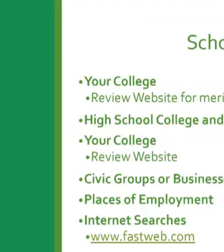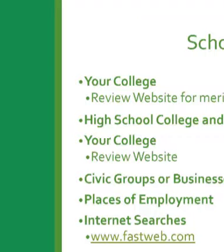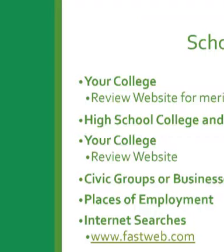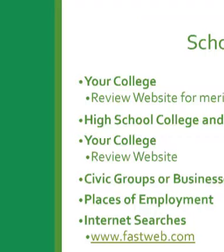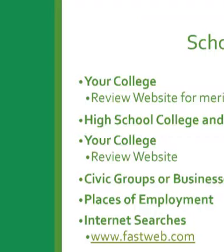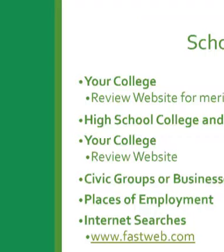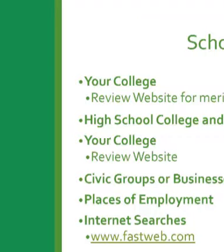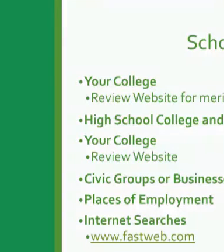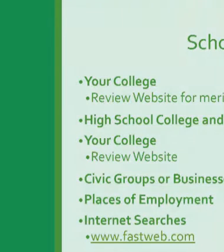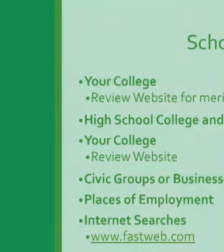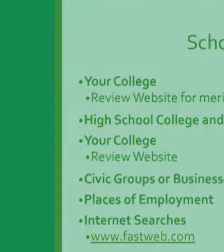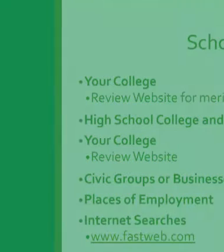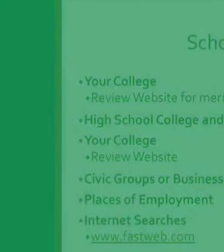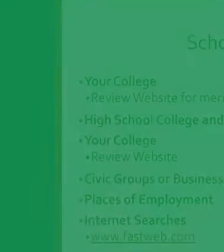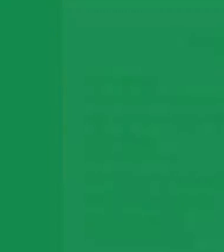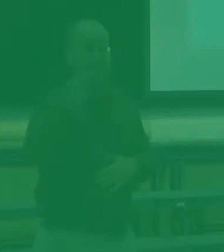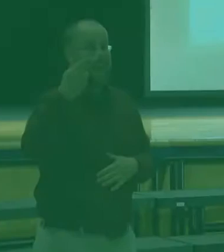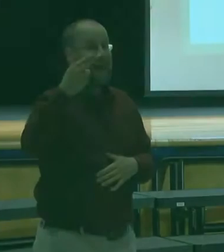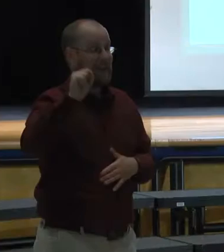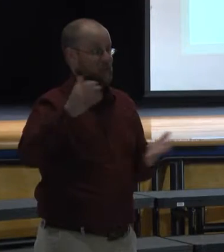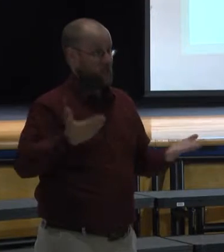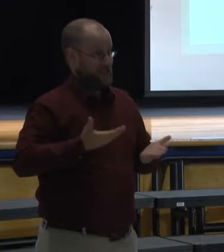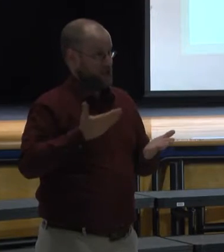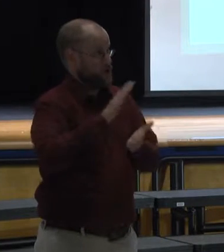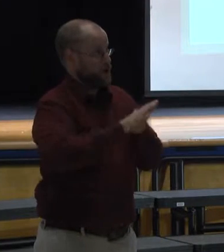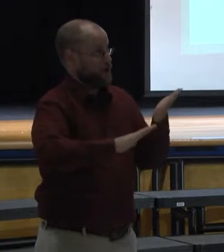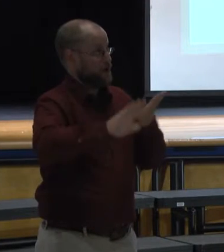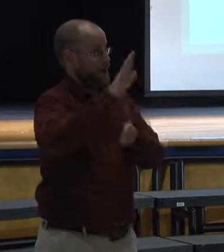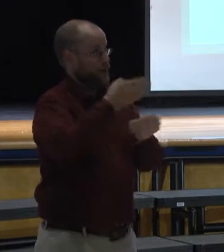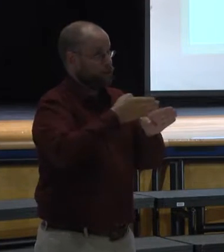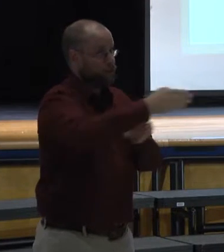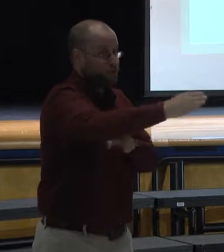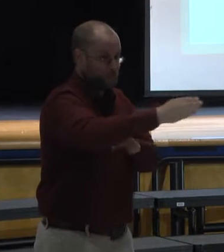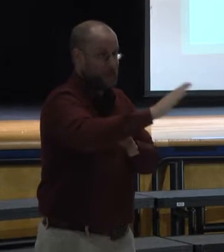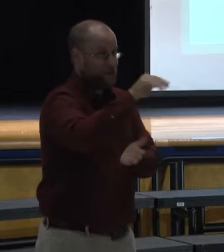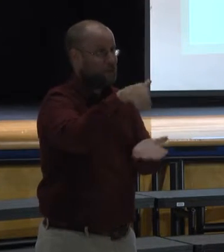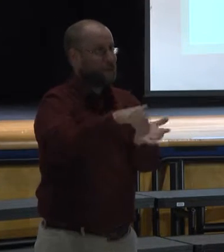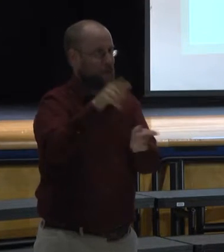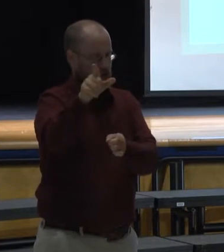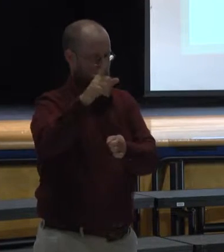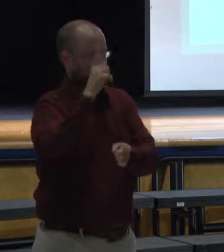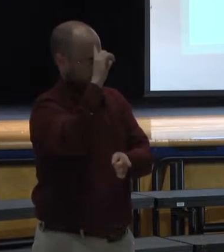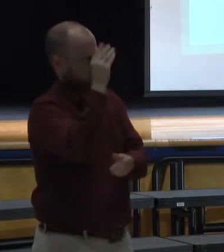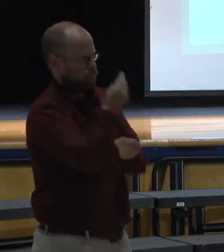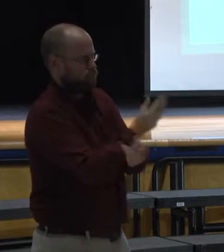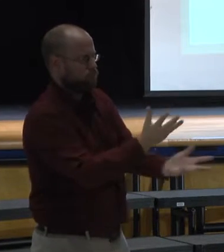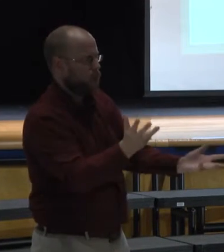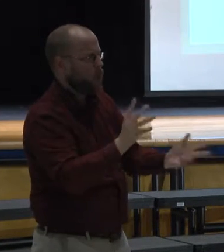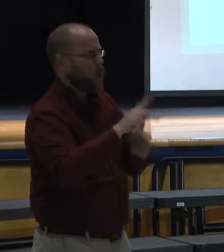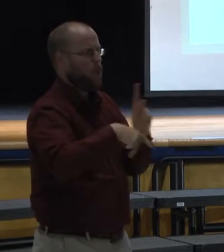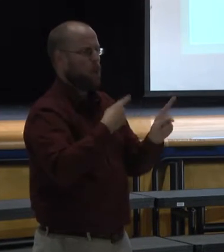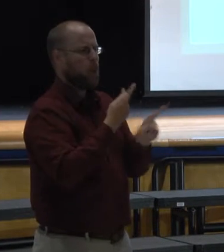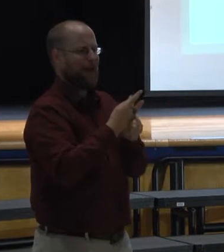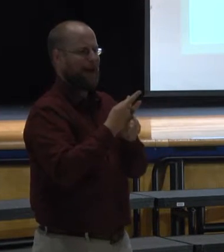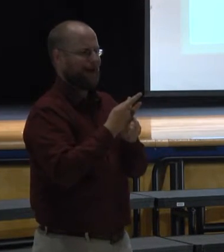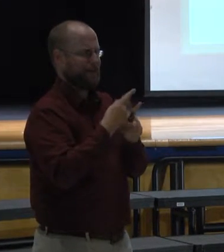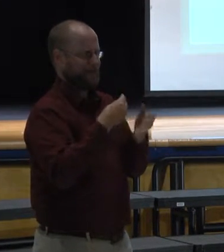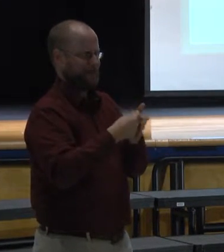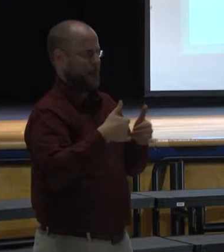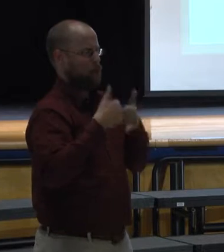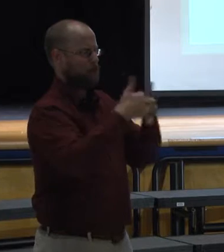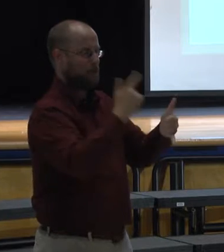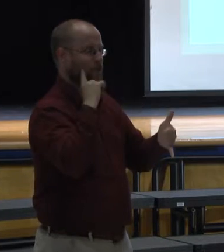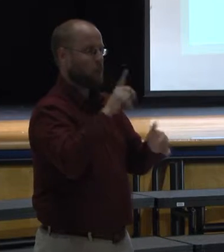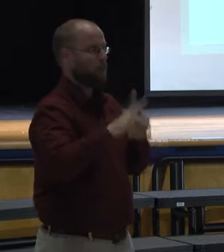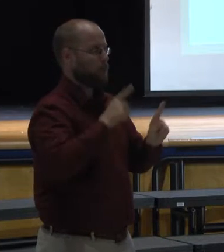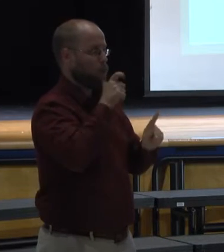The high school, the College and Career Center can offer and let you know what types of scholarships are available for graduates of Rush-Henrietta. And